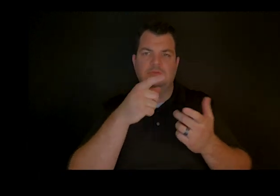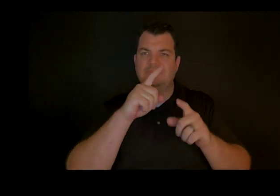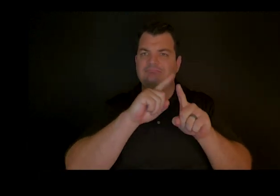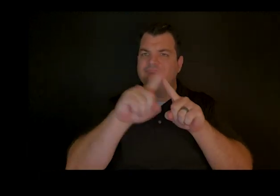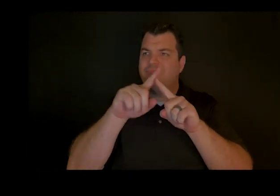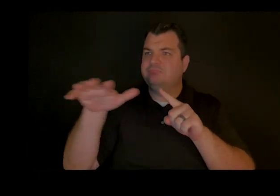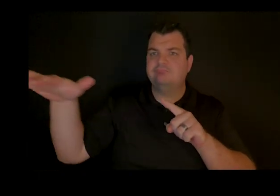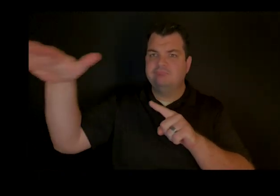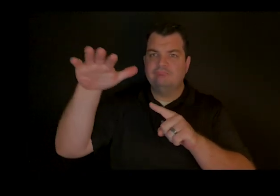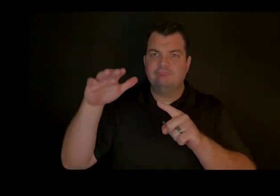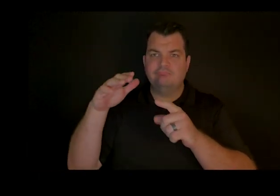needs.